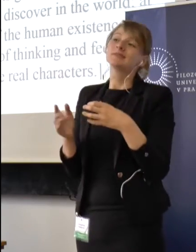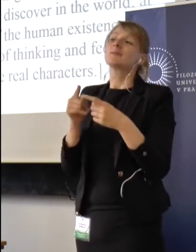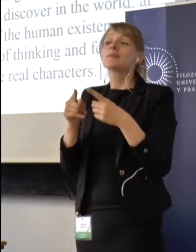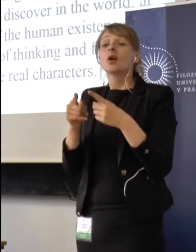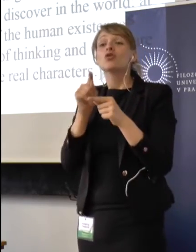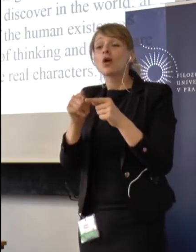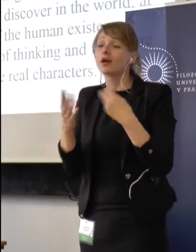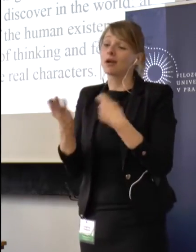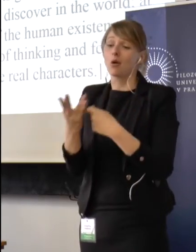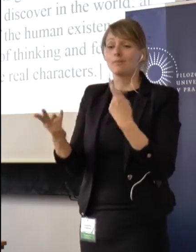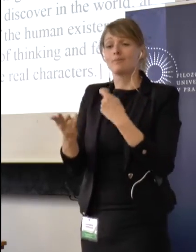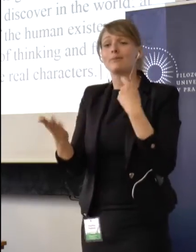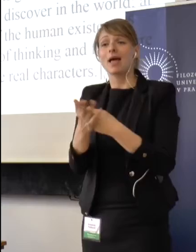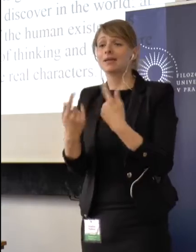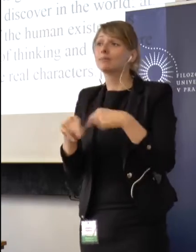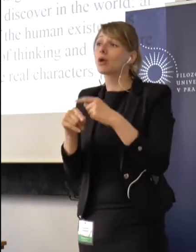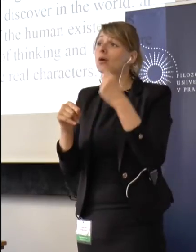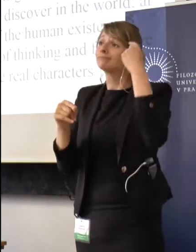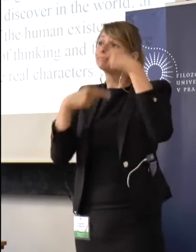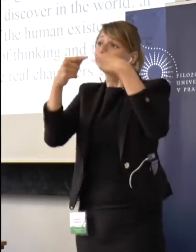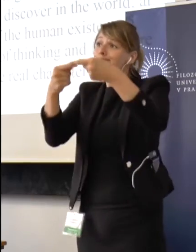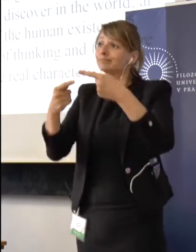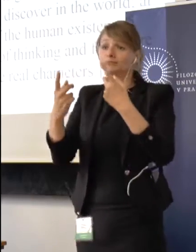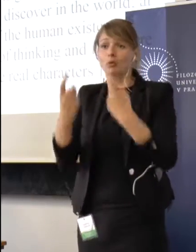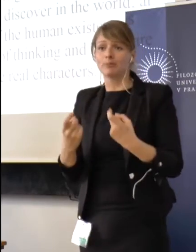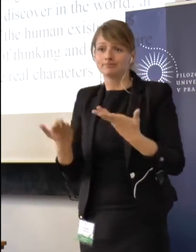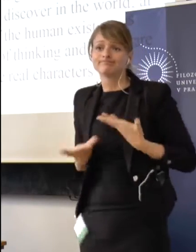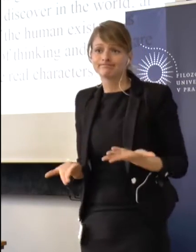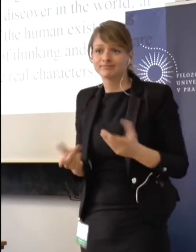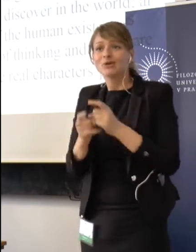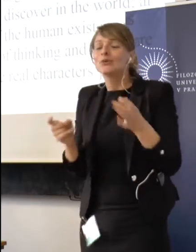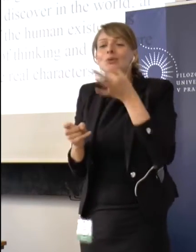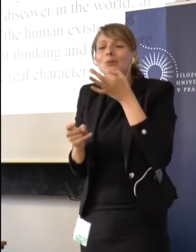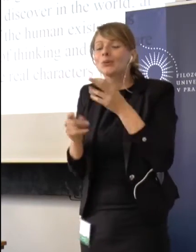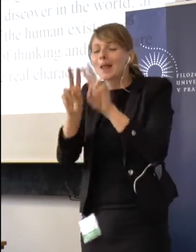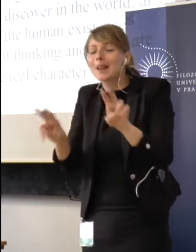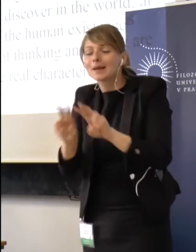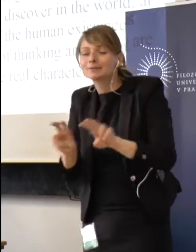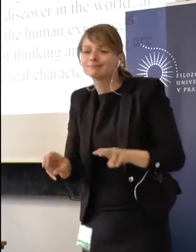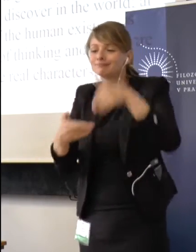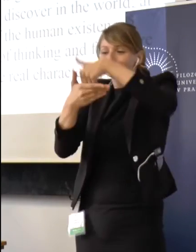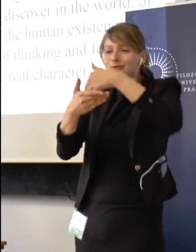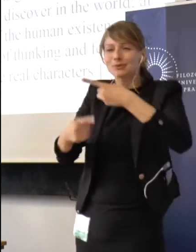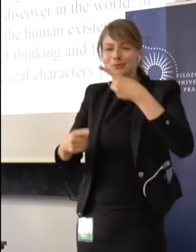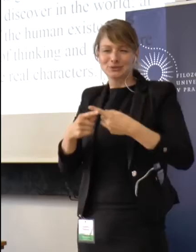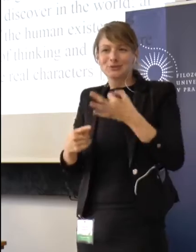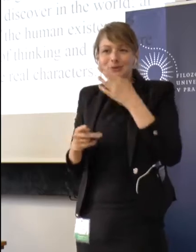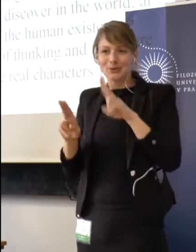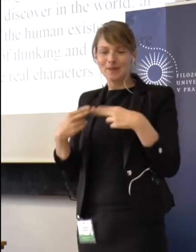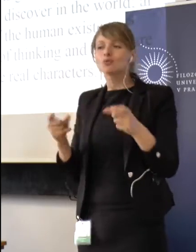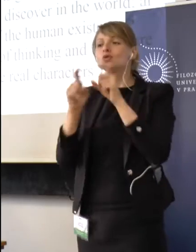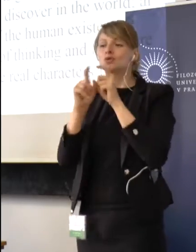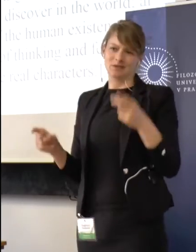signs for communication. No, languages are worldviews, and they are not only